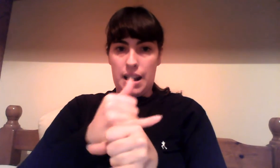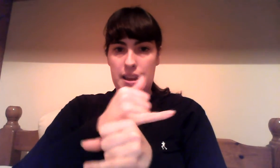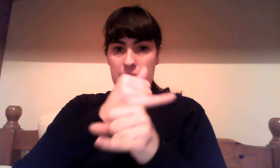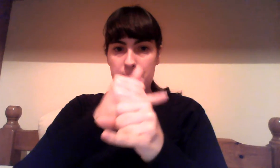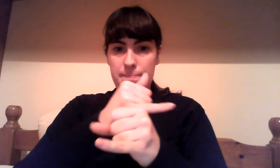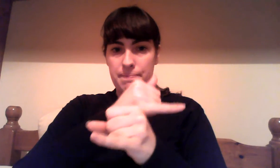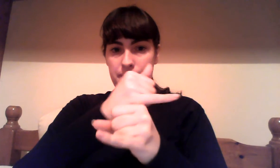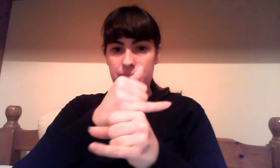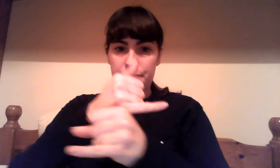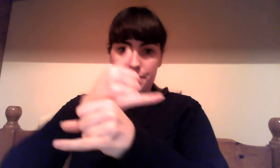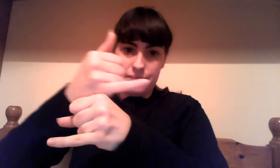Grey.